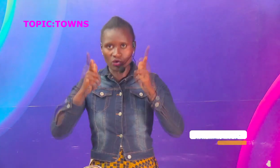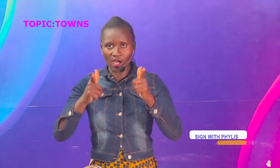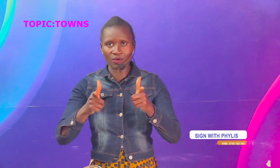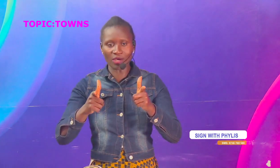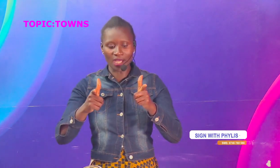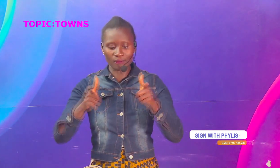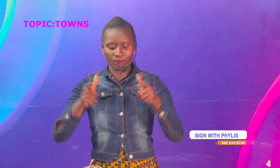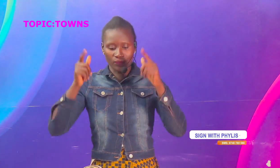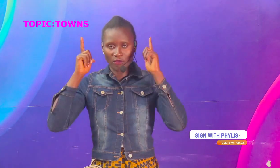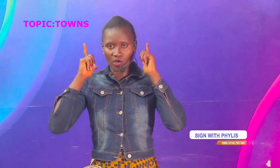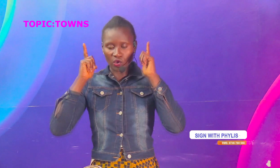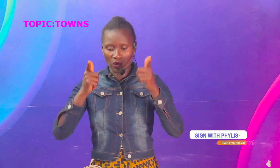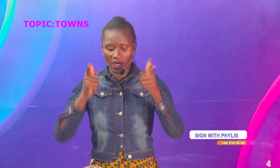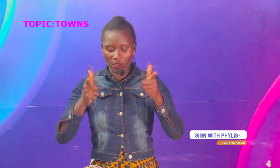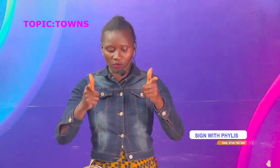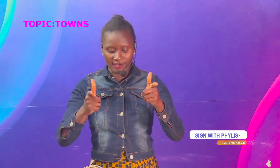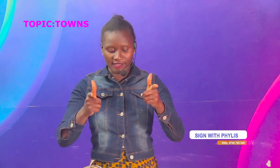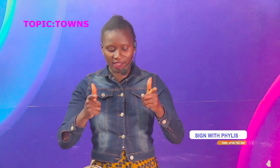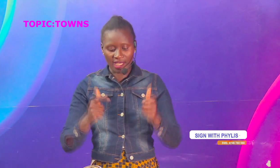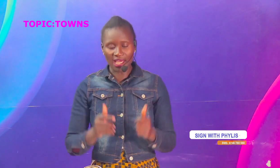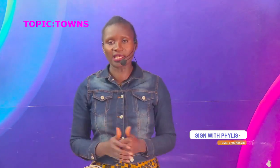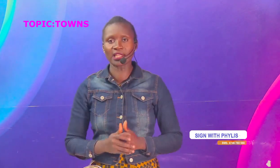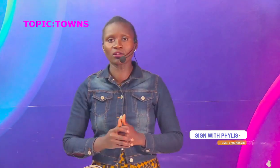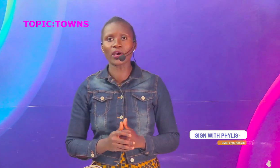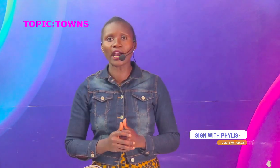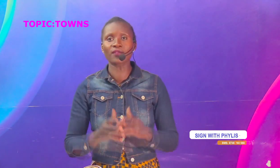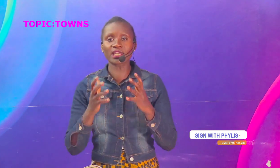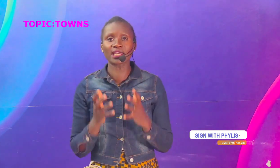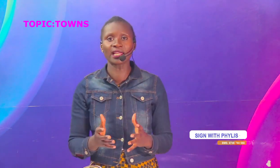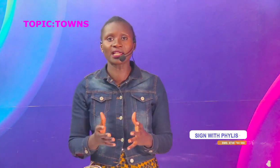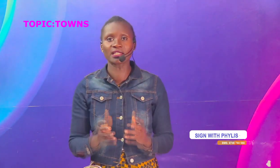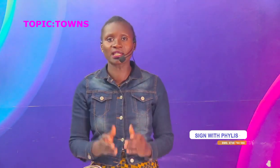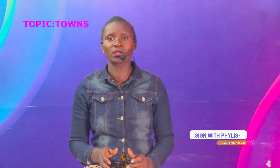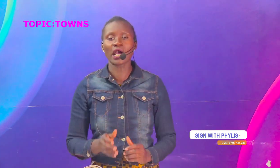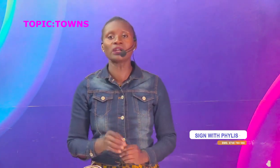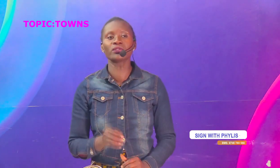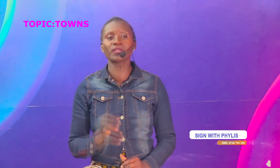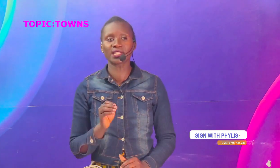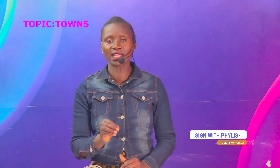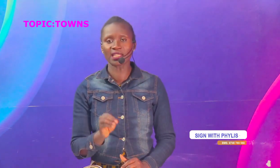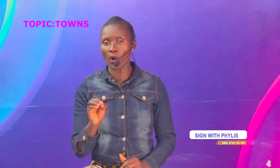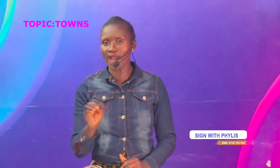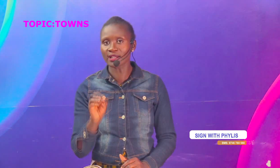Lunga, Lunga Lunga town. And then also have Kitale town. How do we sign the word